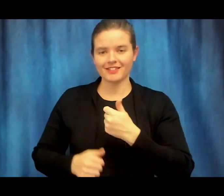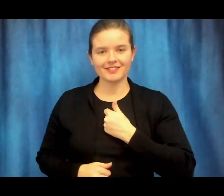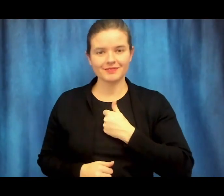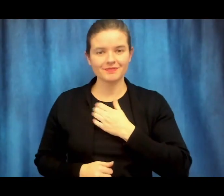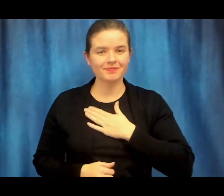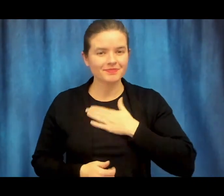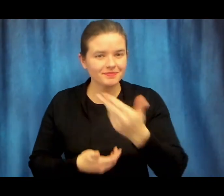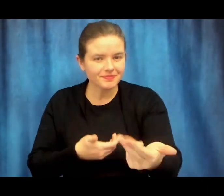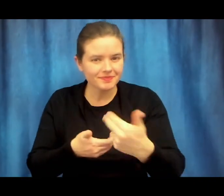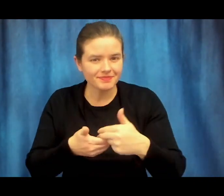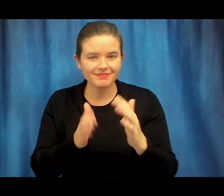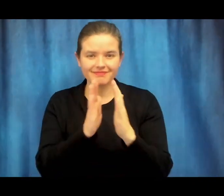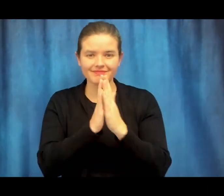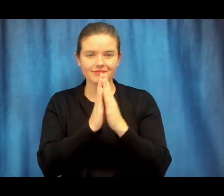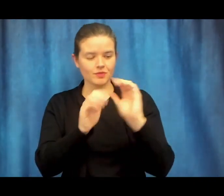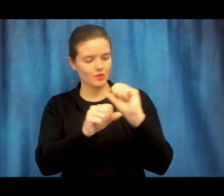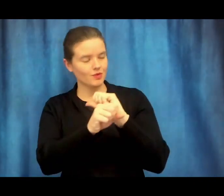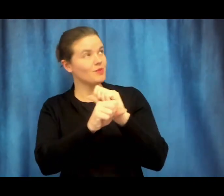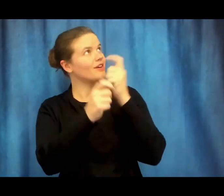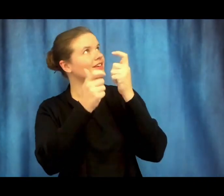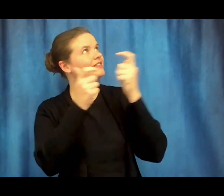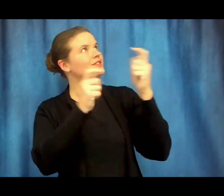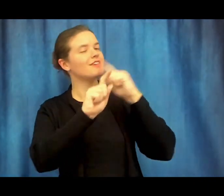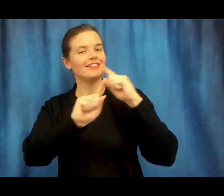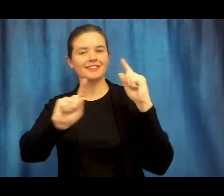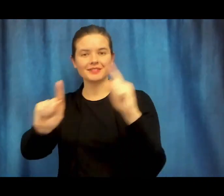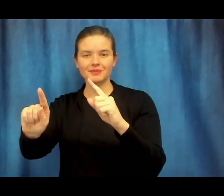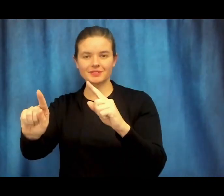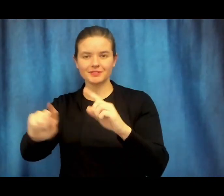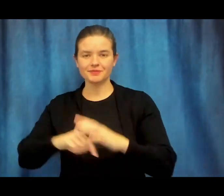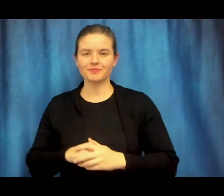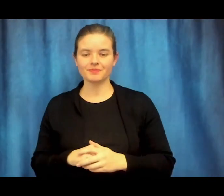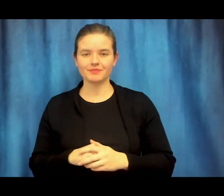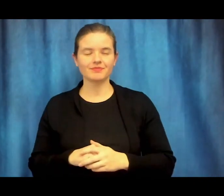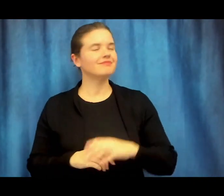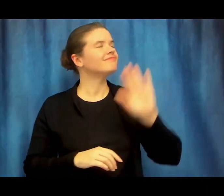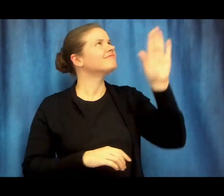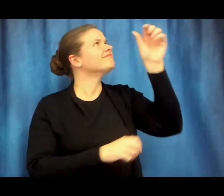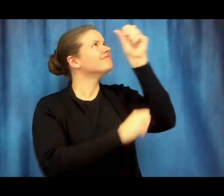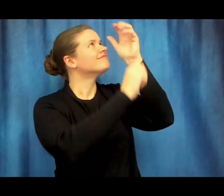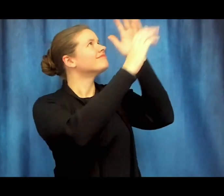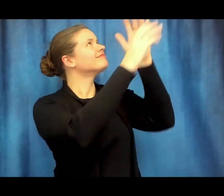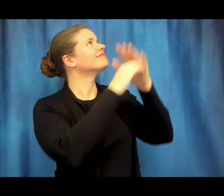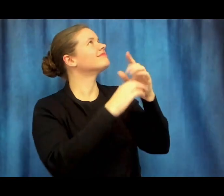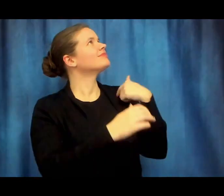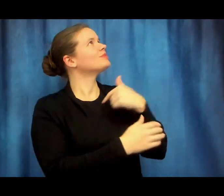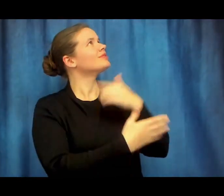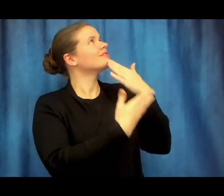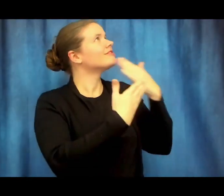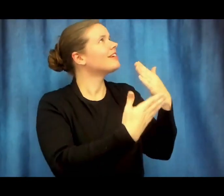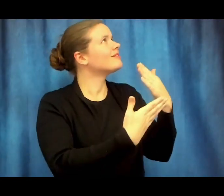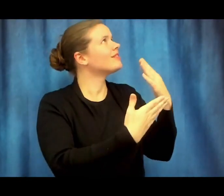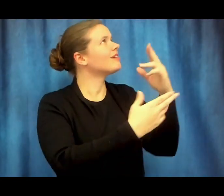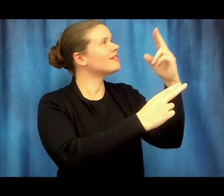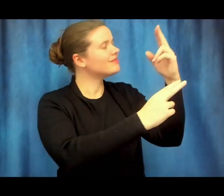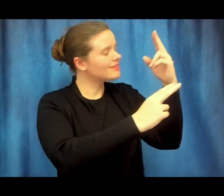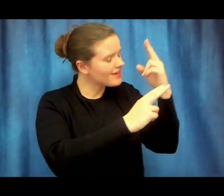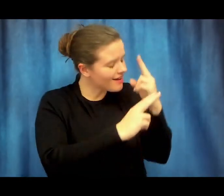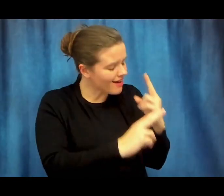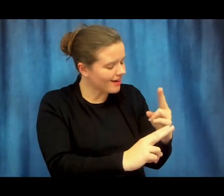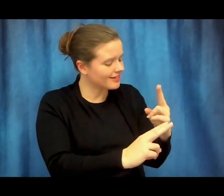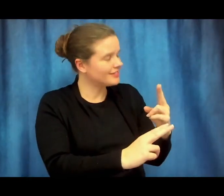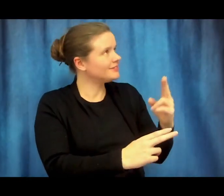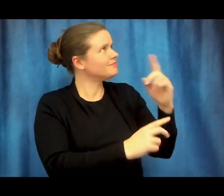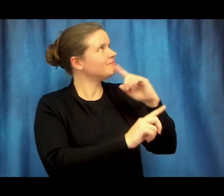is so much bigger than ourselves. Please join me in prayer for the work of the Great Commission. Father God, we are grateful